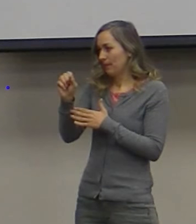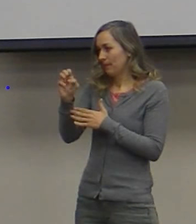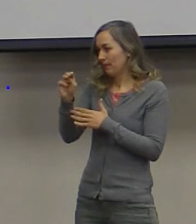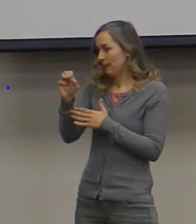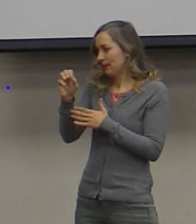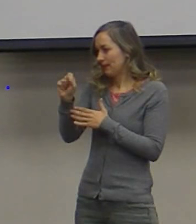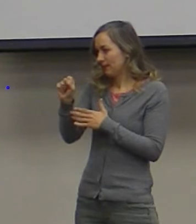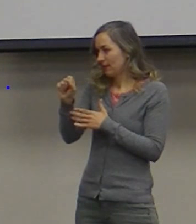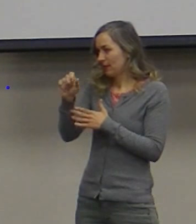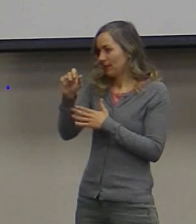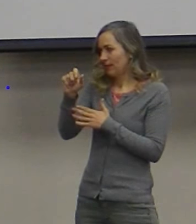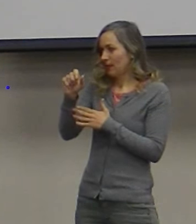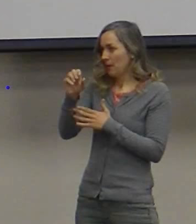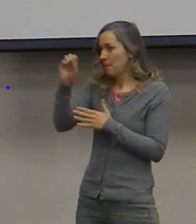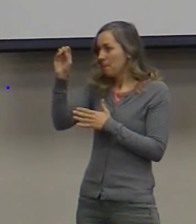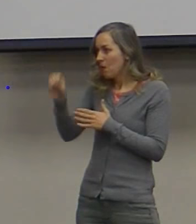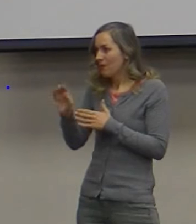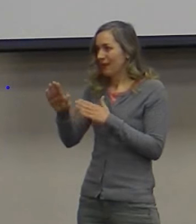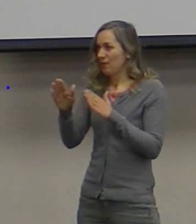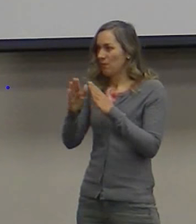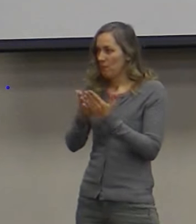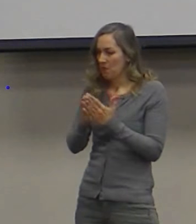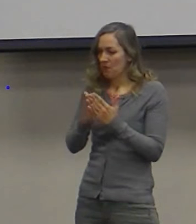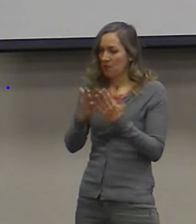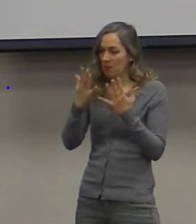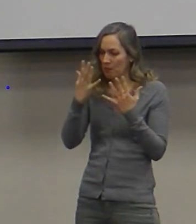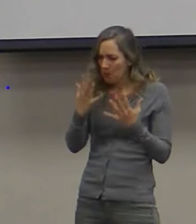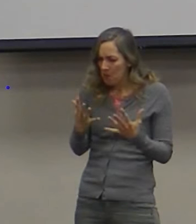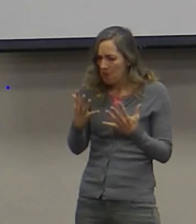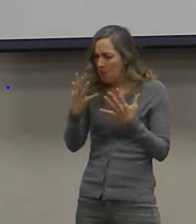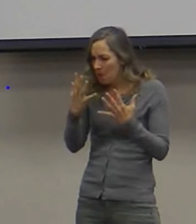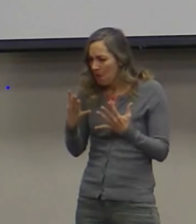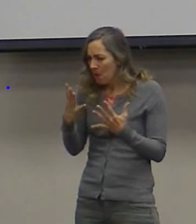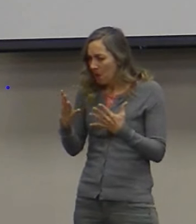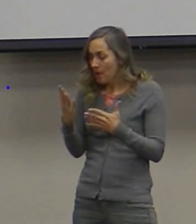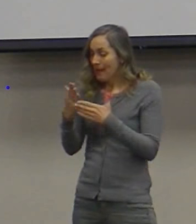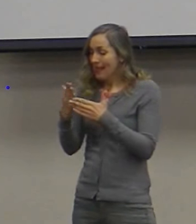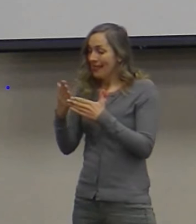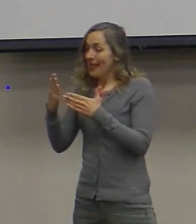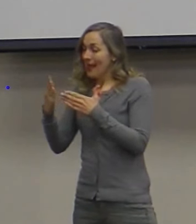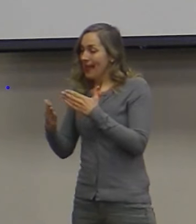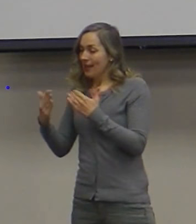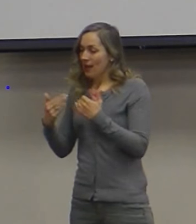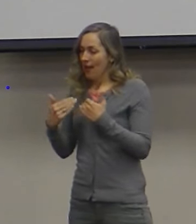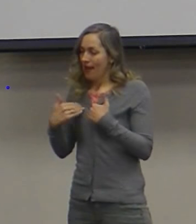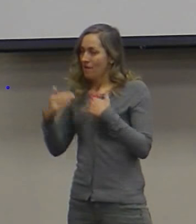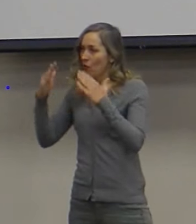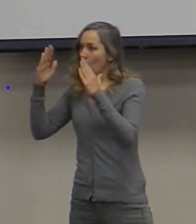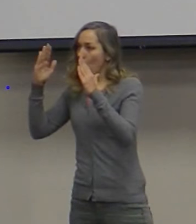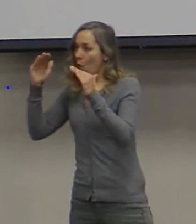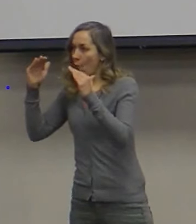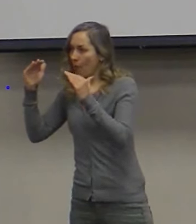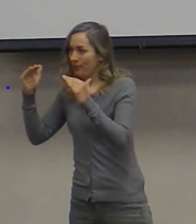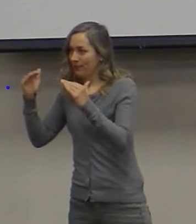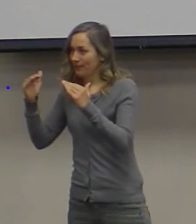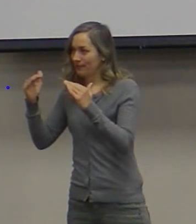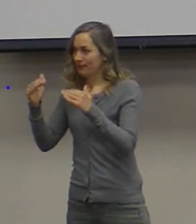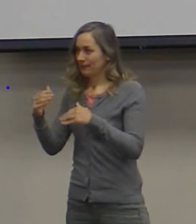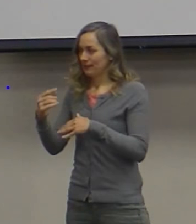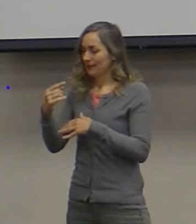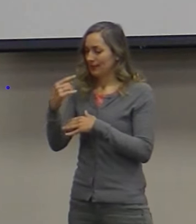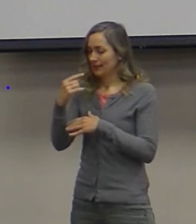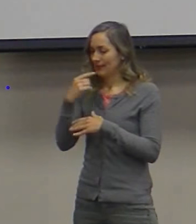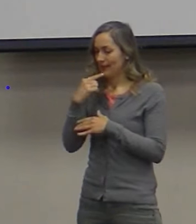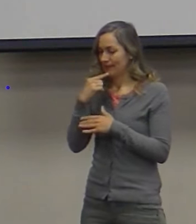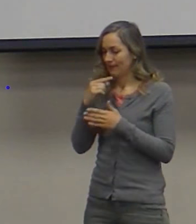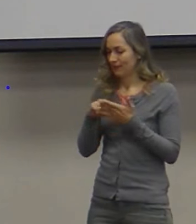for why they are to do this as well. In verse 11 of chapter 9, he says this, "In that day," so now